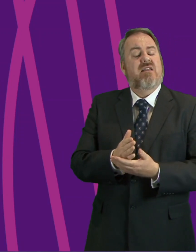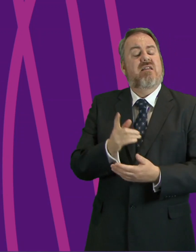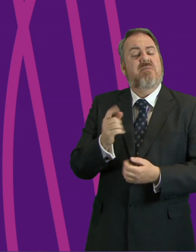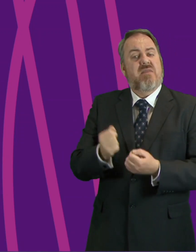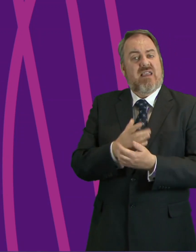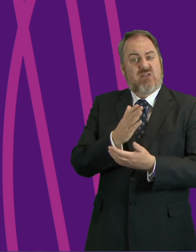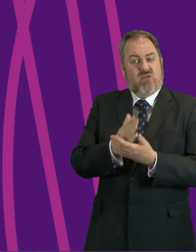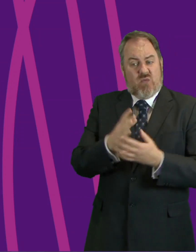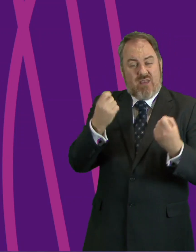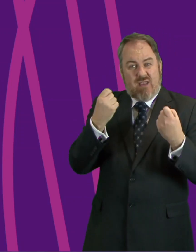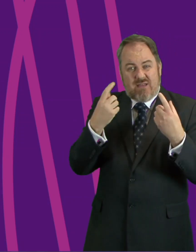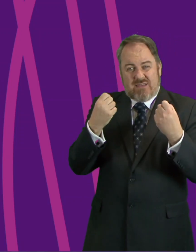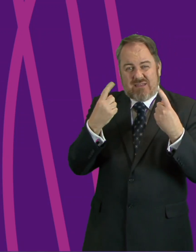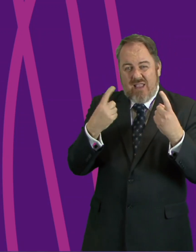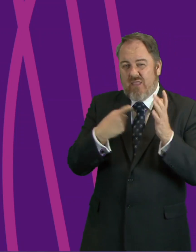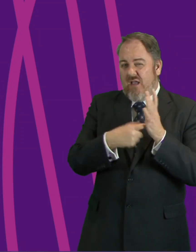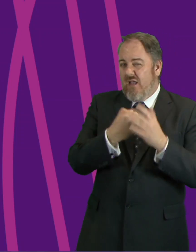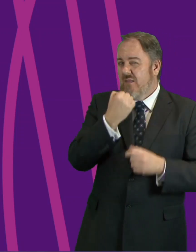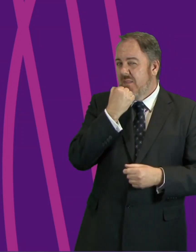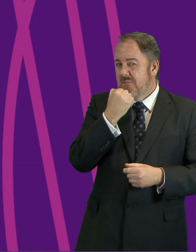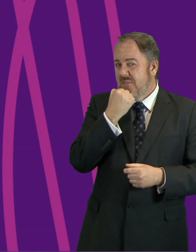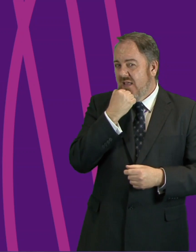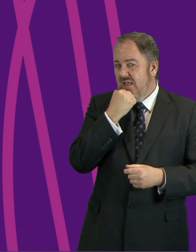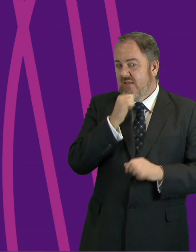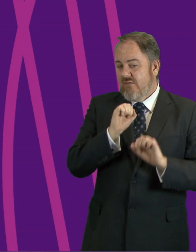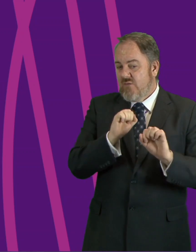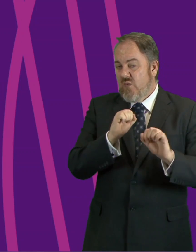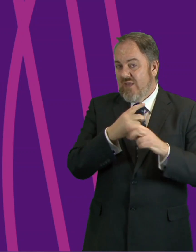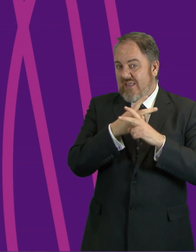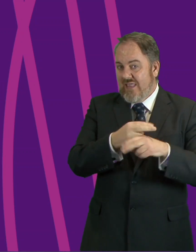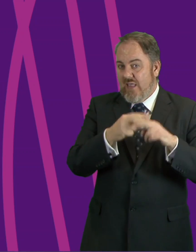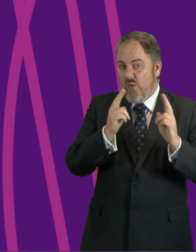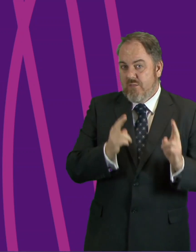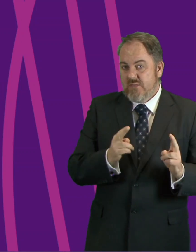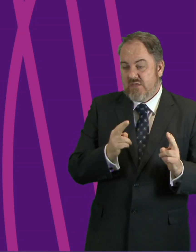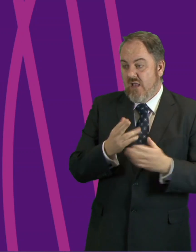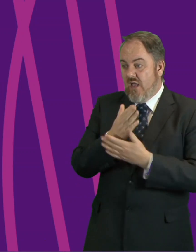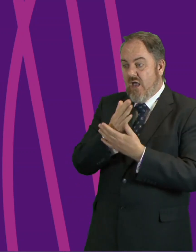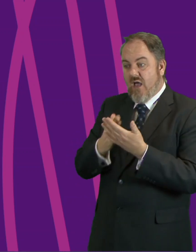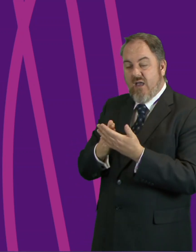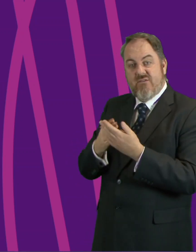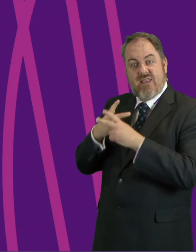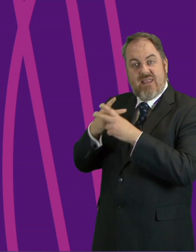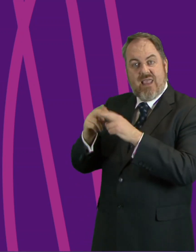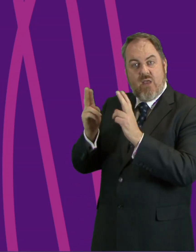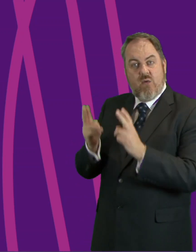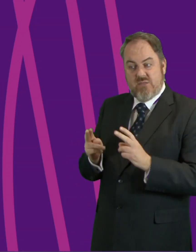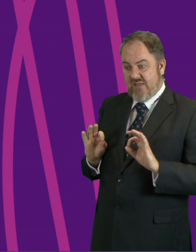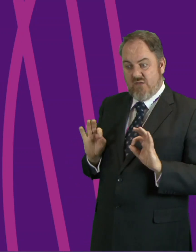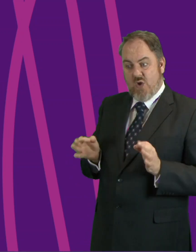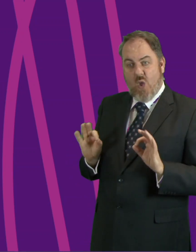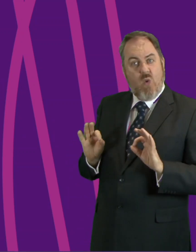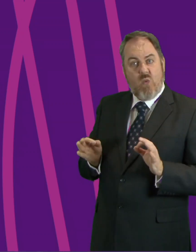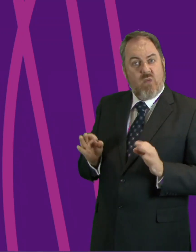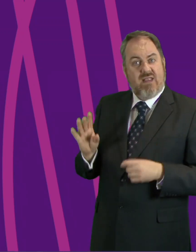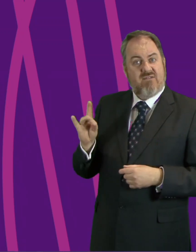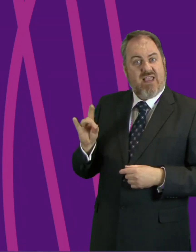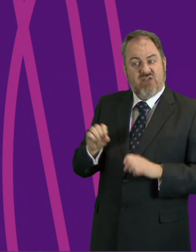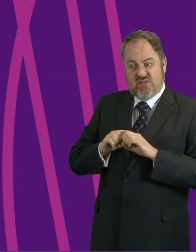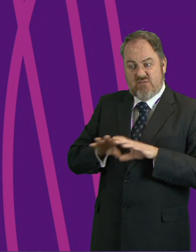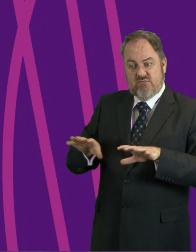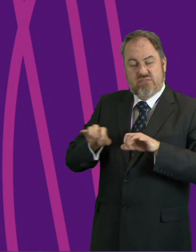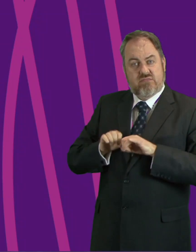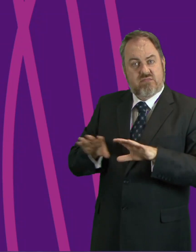homes generally is that there are half of care homes right now that don't have any infections in them. So it's not a standard